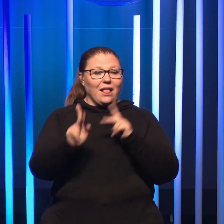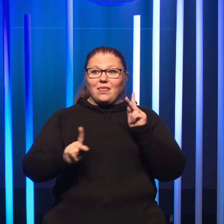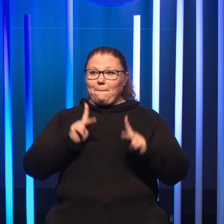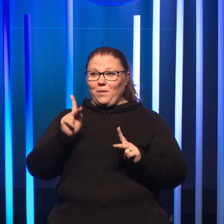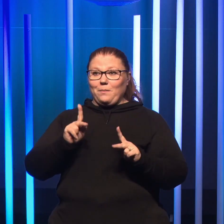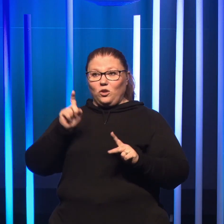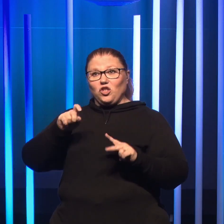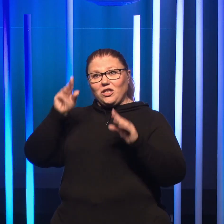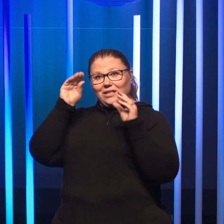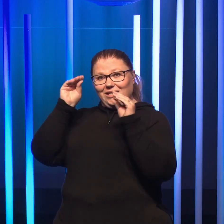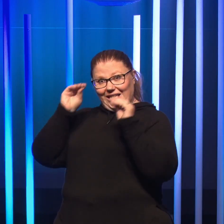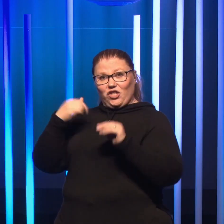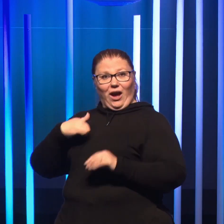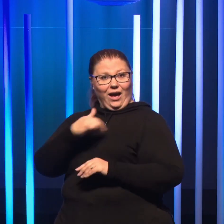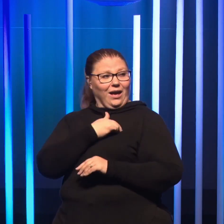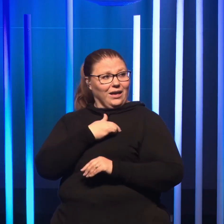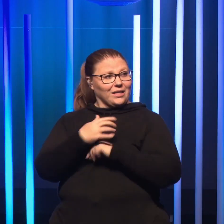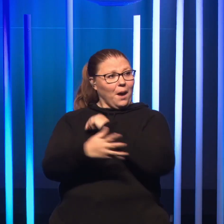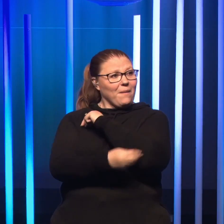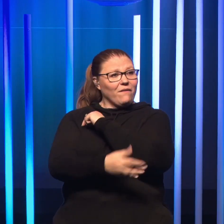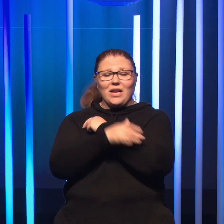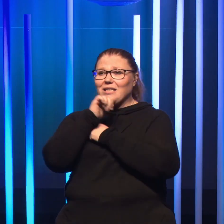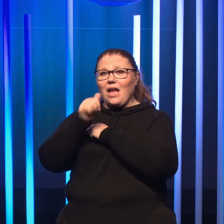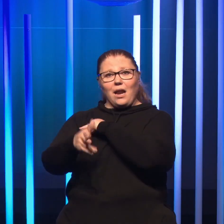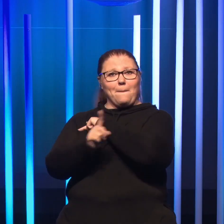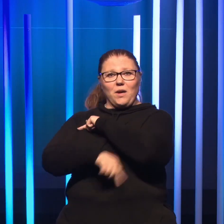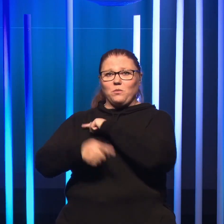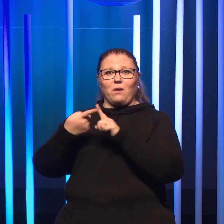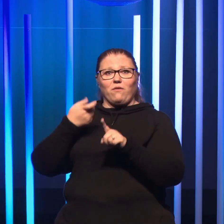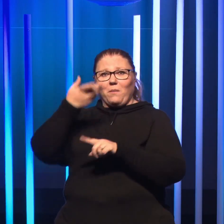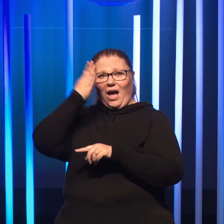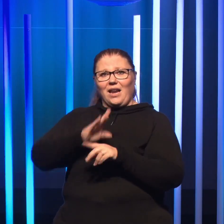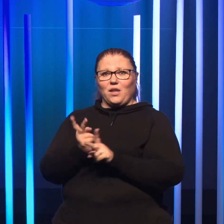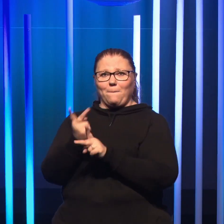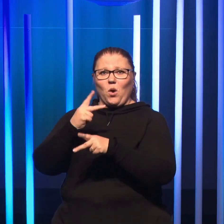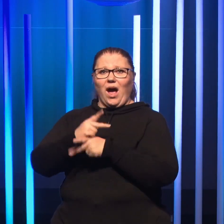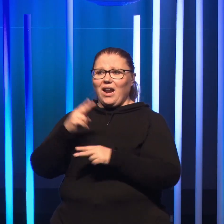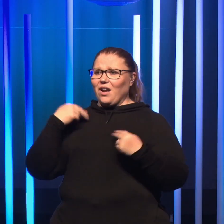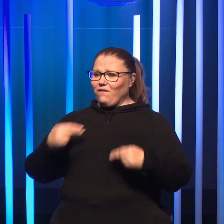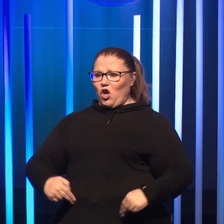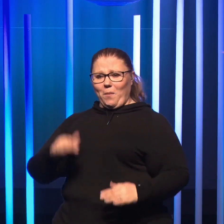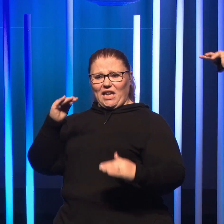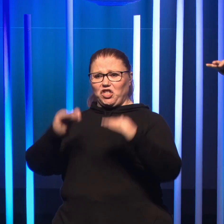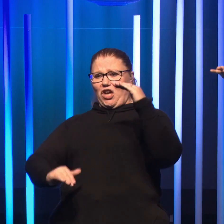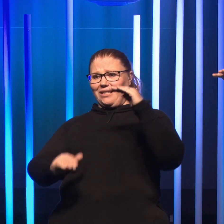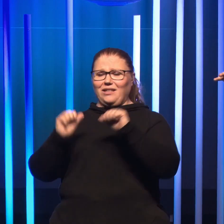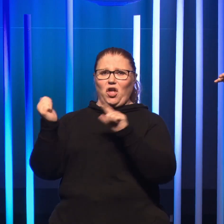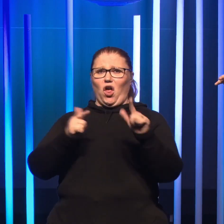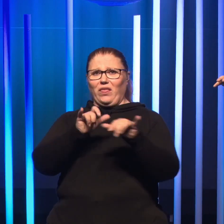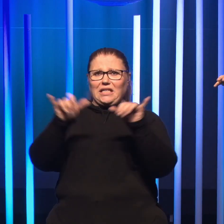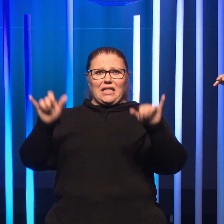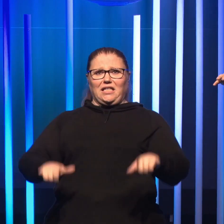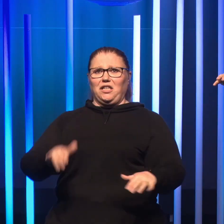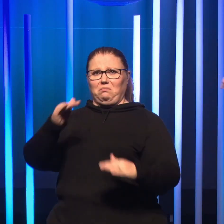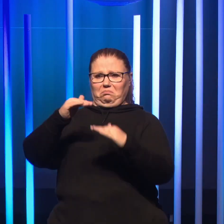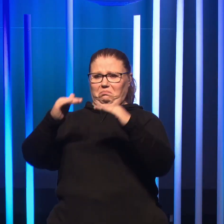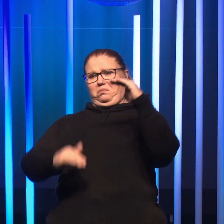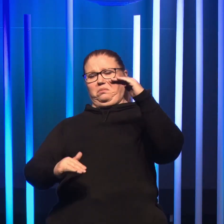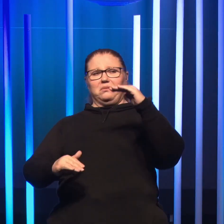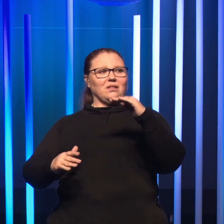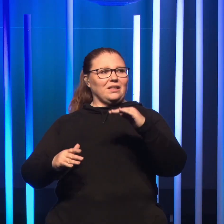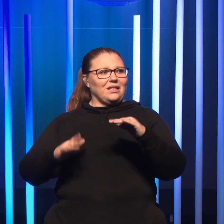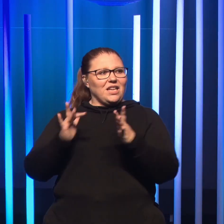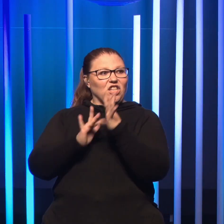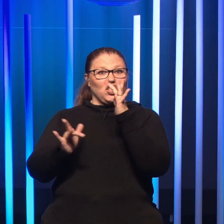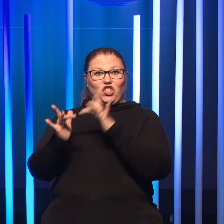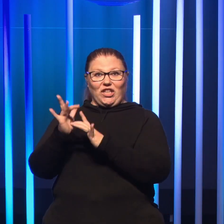should be teaching us. Poverty is not a punishment from God. It's a product of human injustice. It's a product of all these systems. His movement